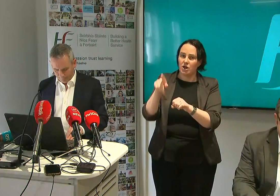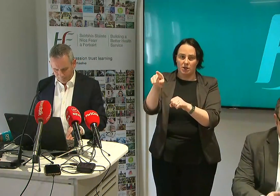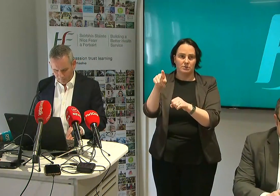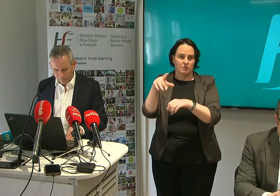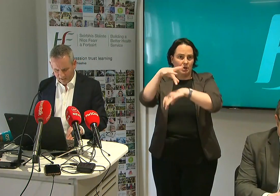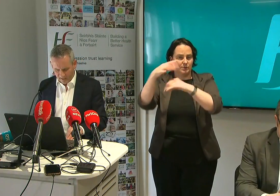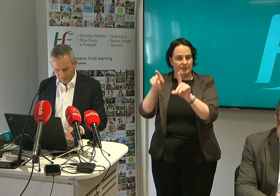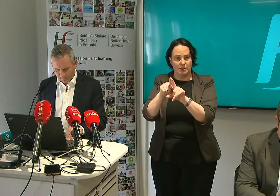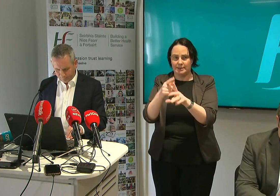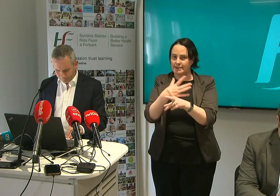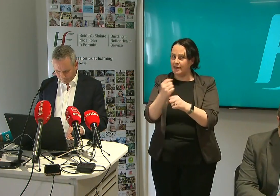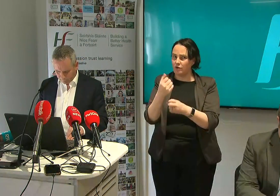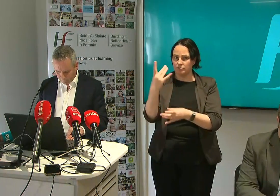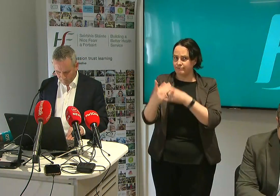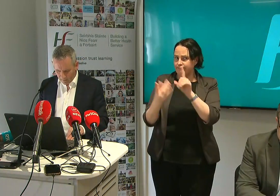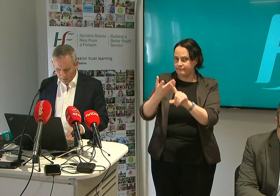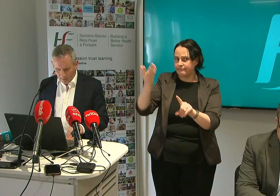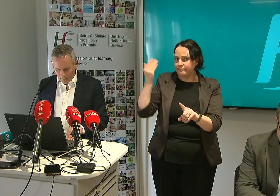is unprecedented.